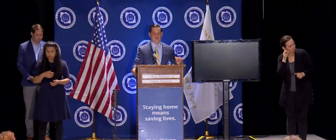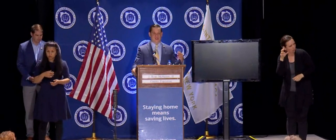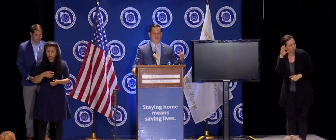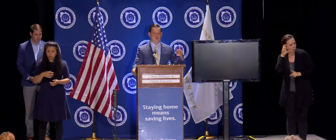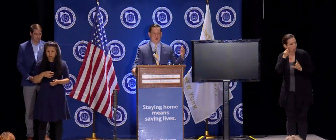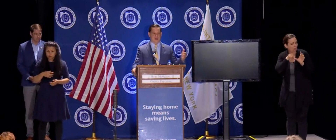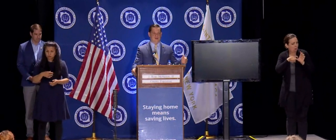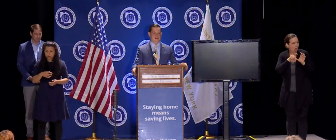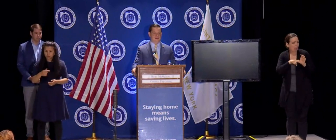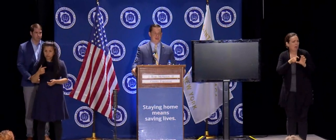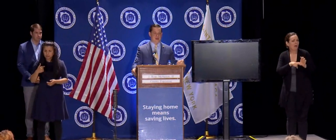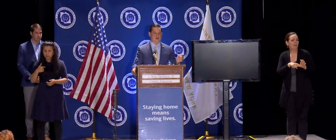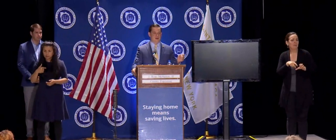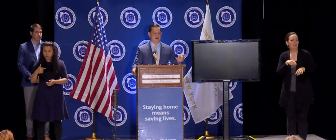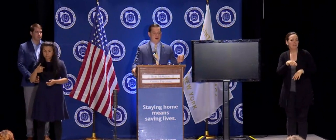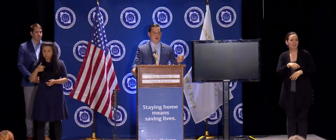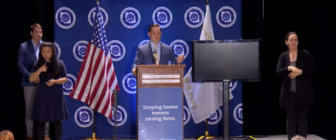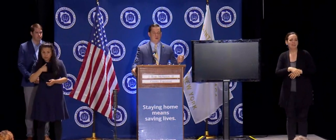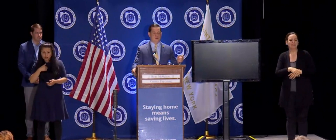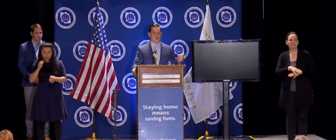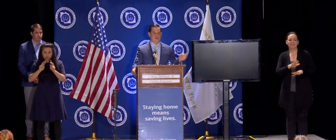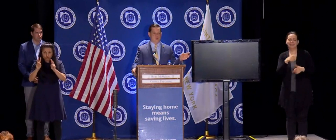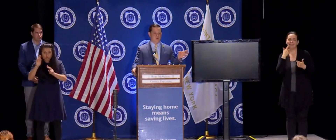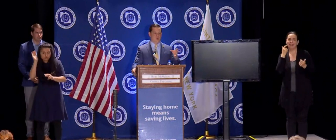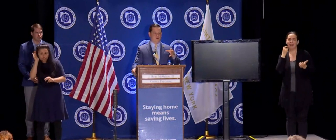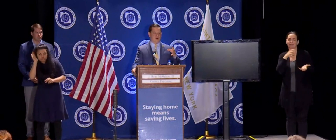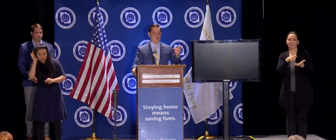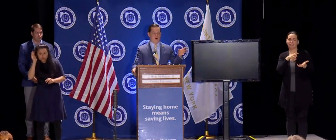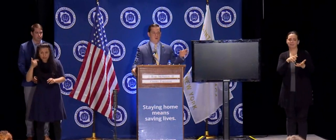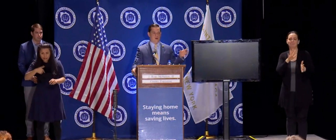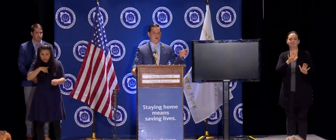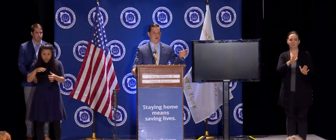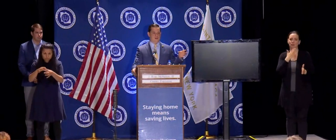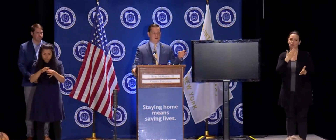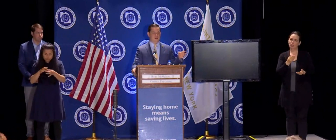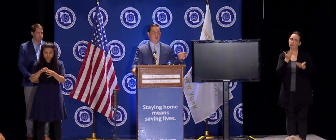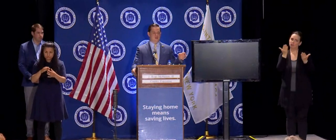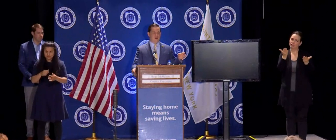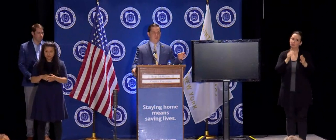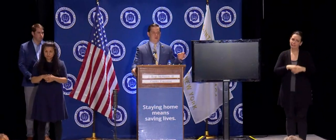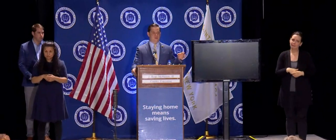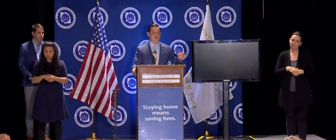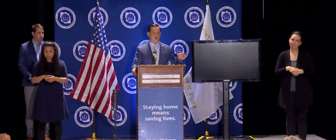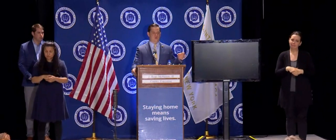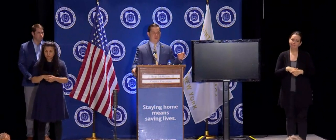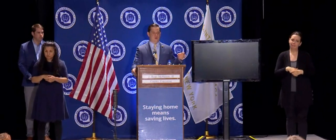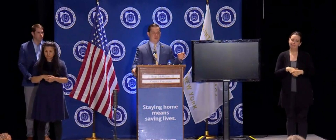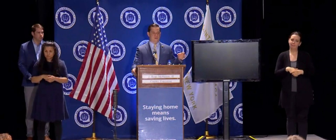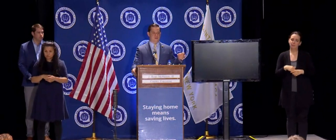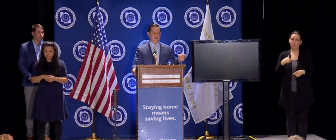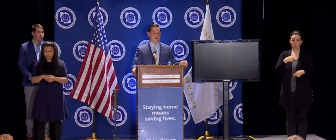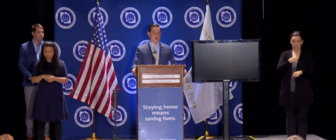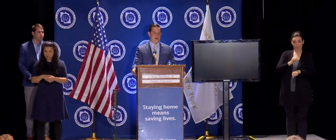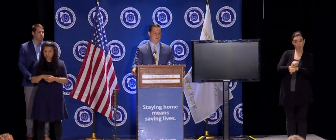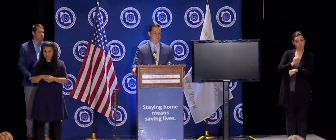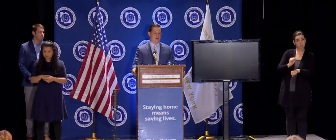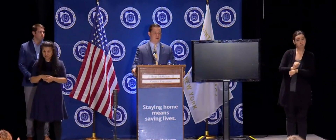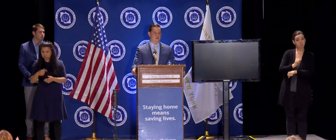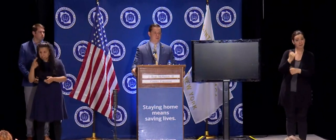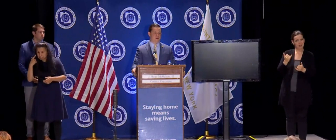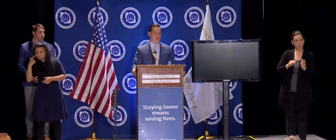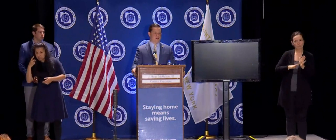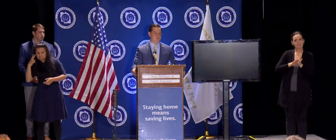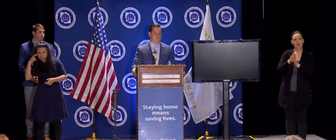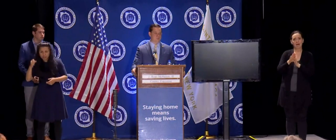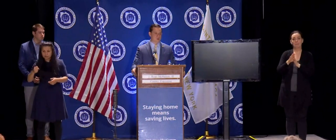that's one of the suggestions we had, is that one of the things that we've worked very well with is developing these COVID units in many